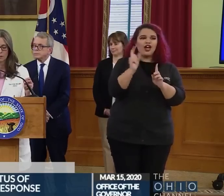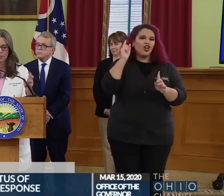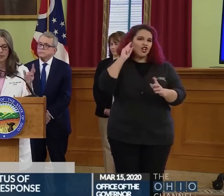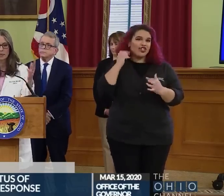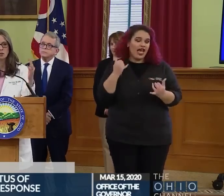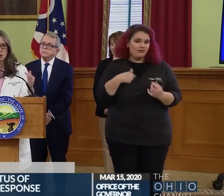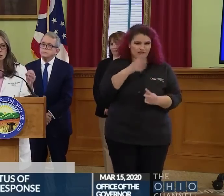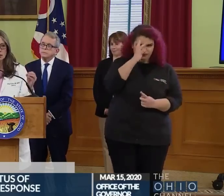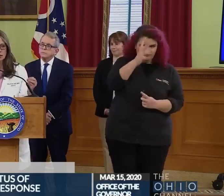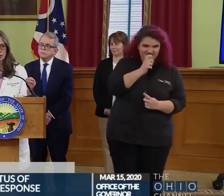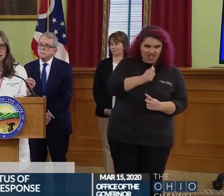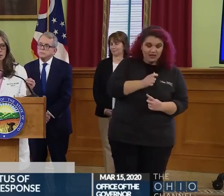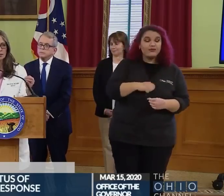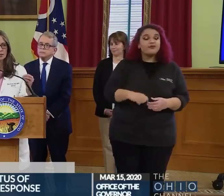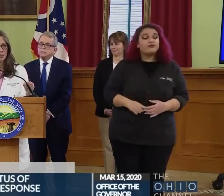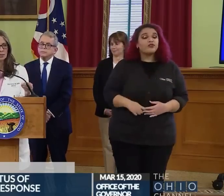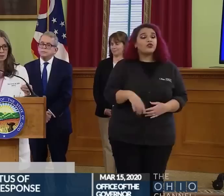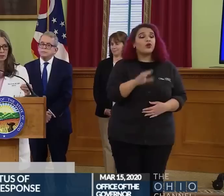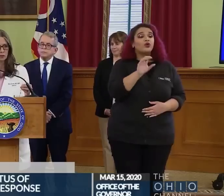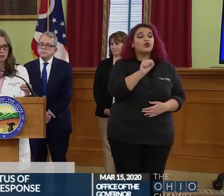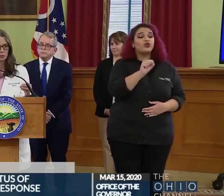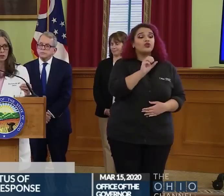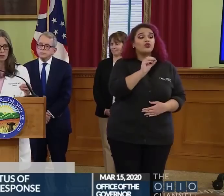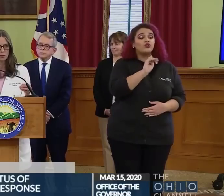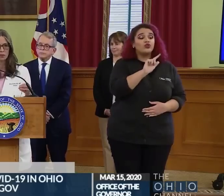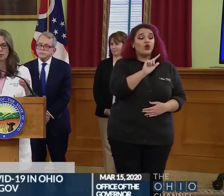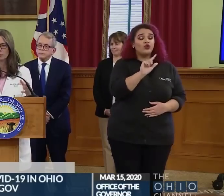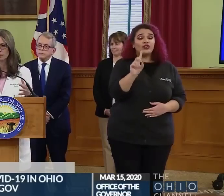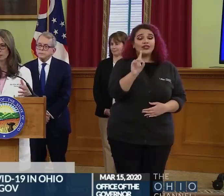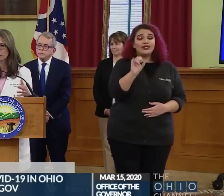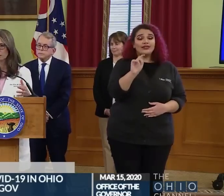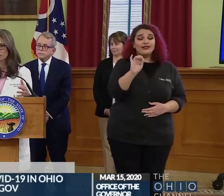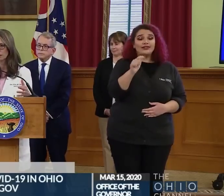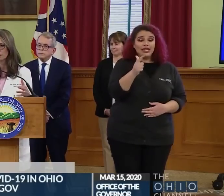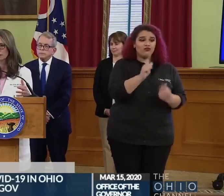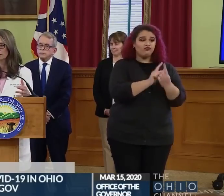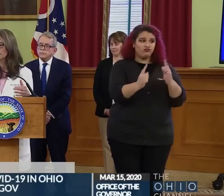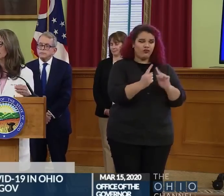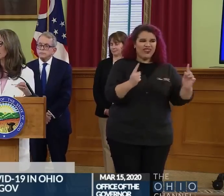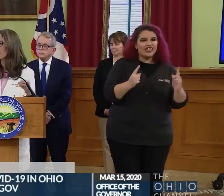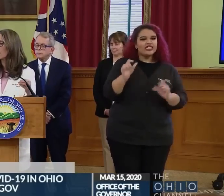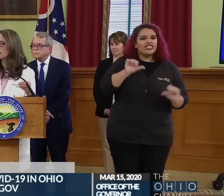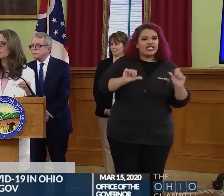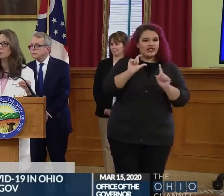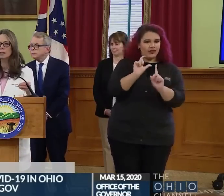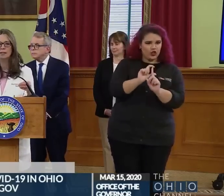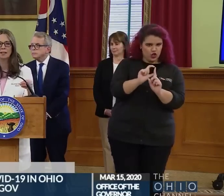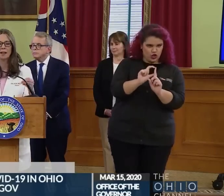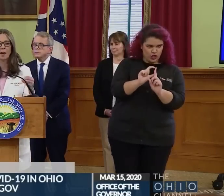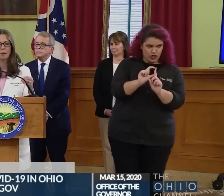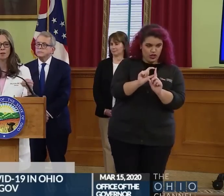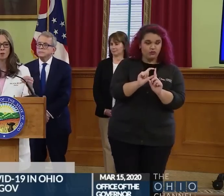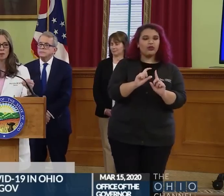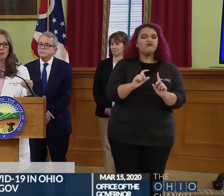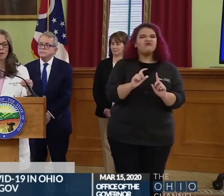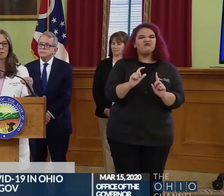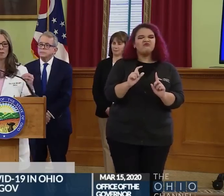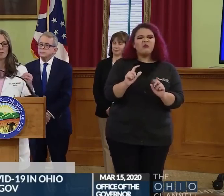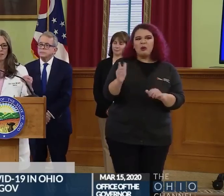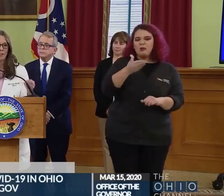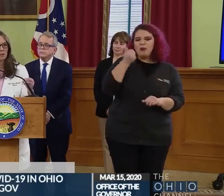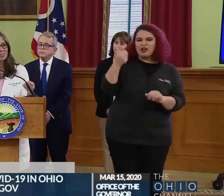but social distancing is a scientific term we use in pandemic preparedness, but it's really, a better word